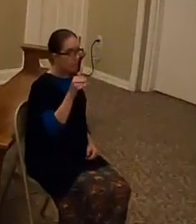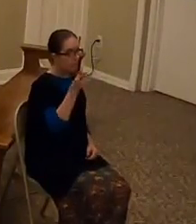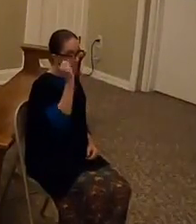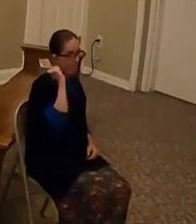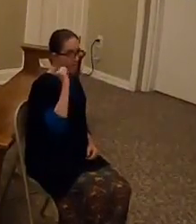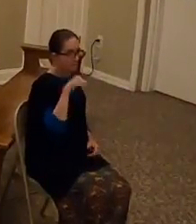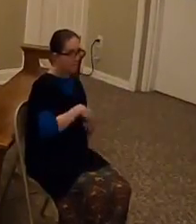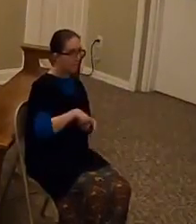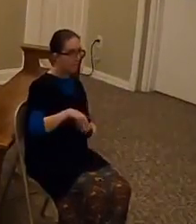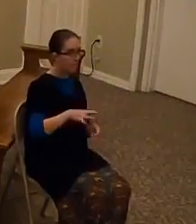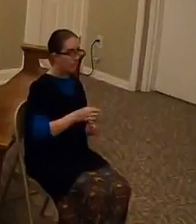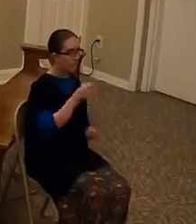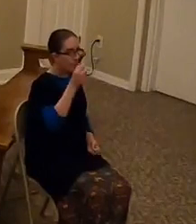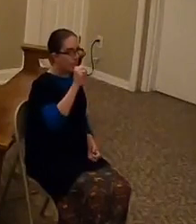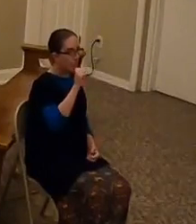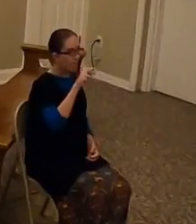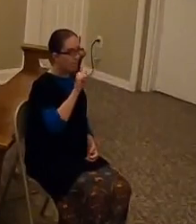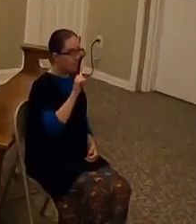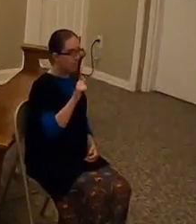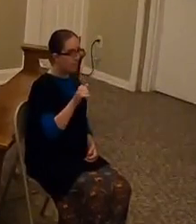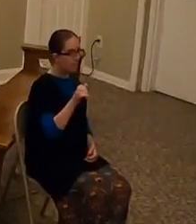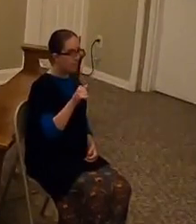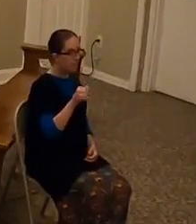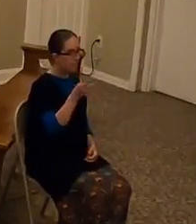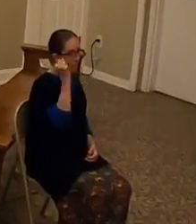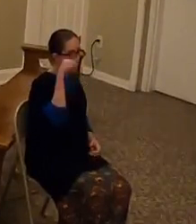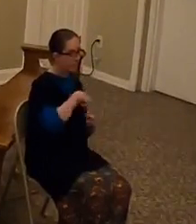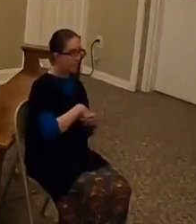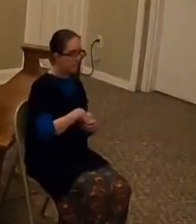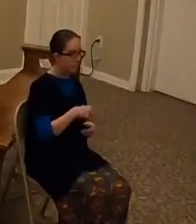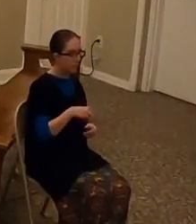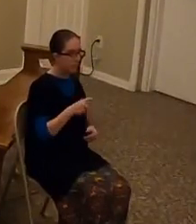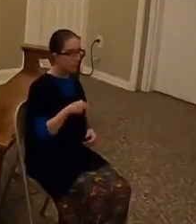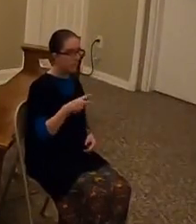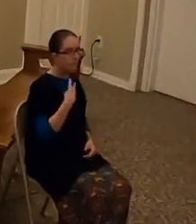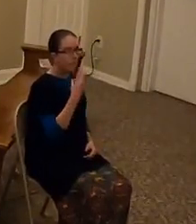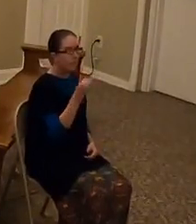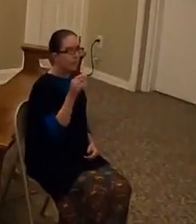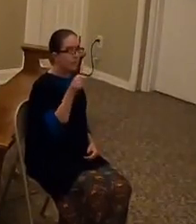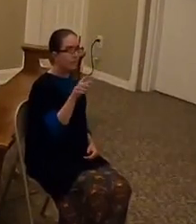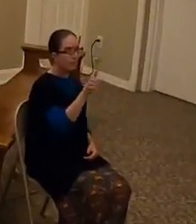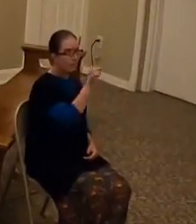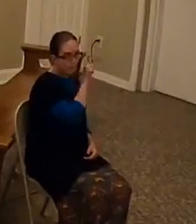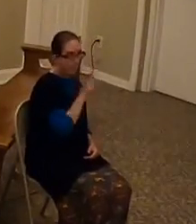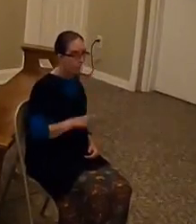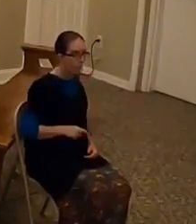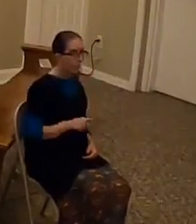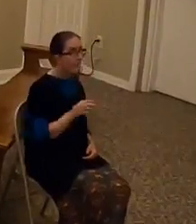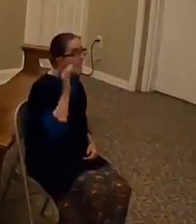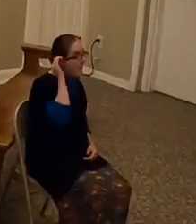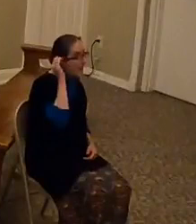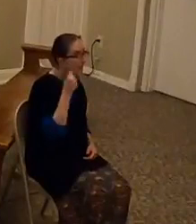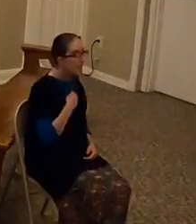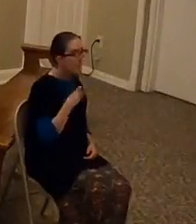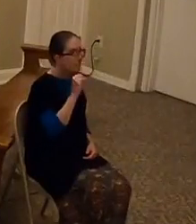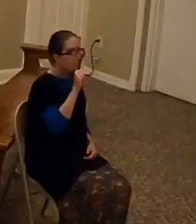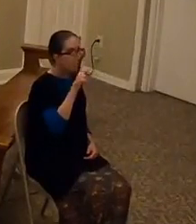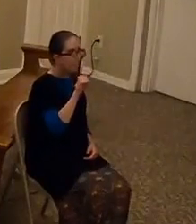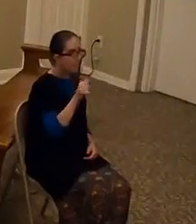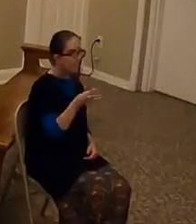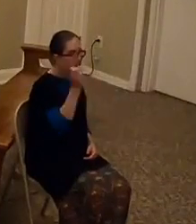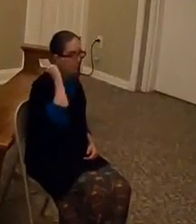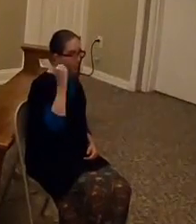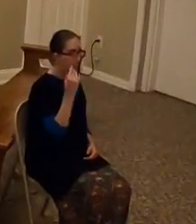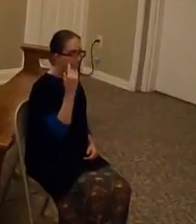Yes, sir. Mary was tuned into the voice of the Lord. Did you hear me? Mary